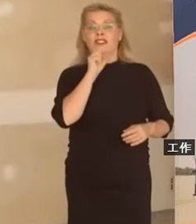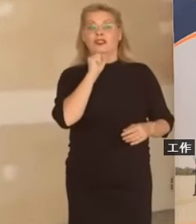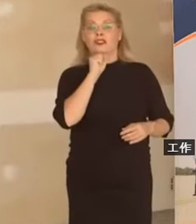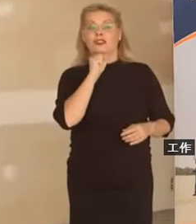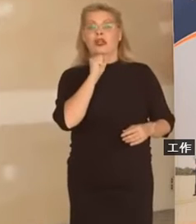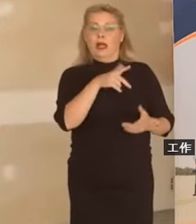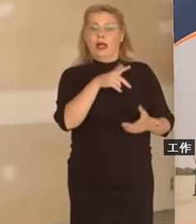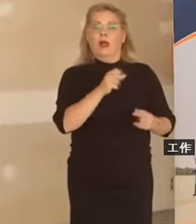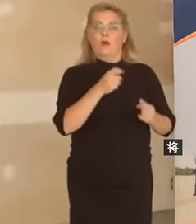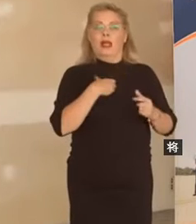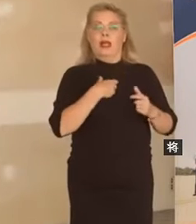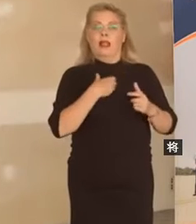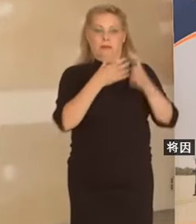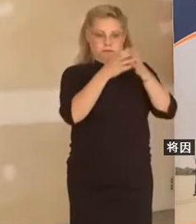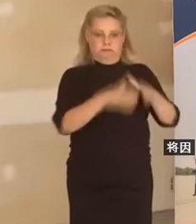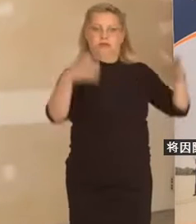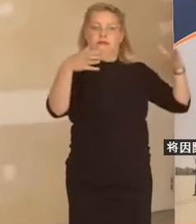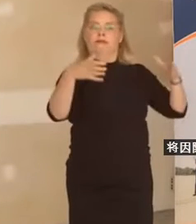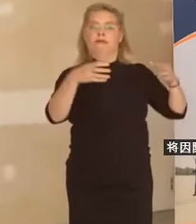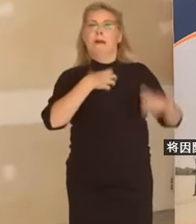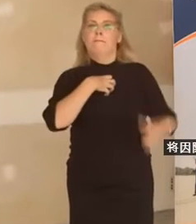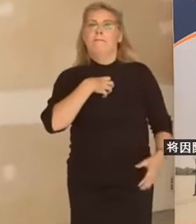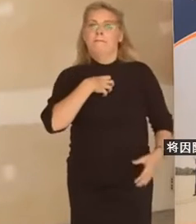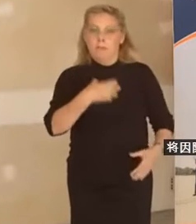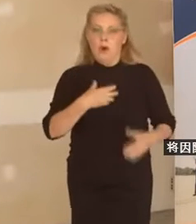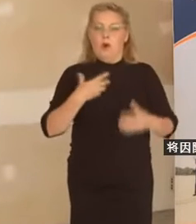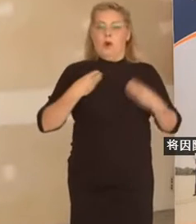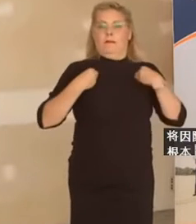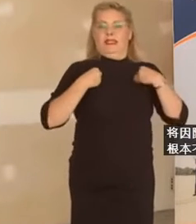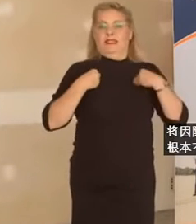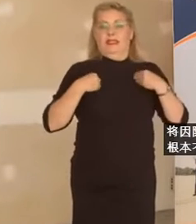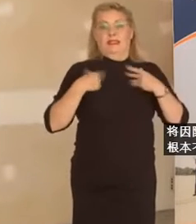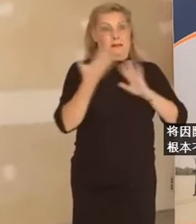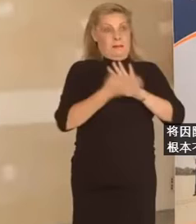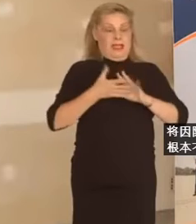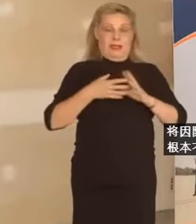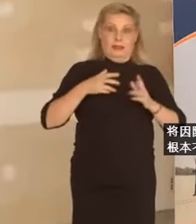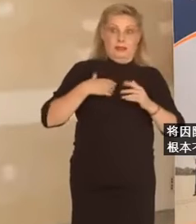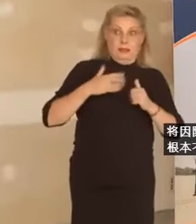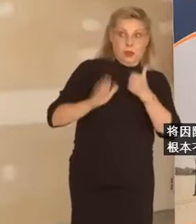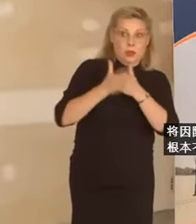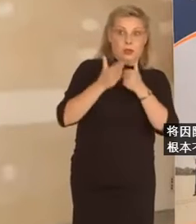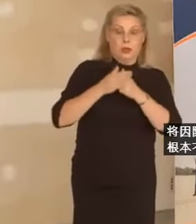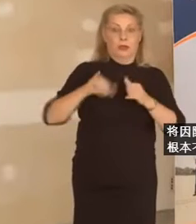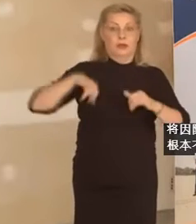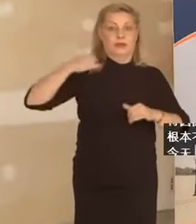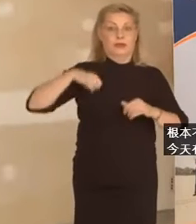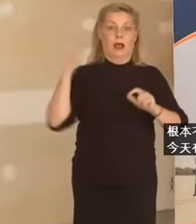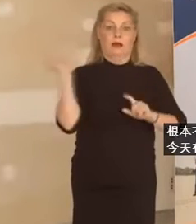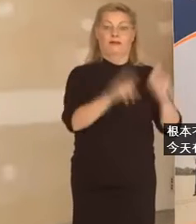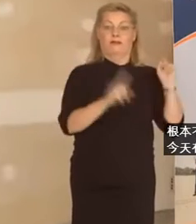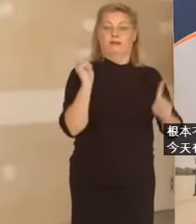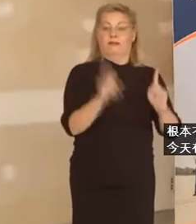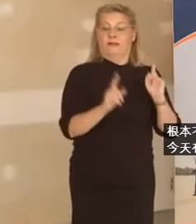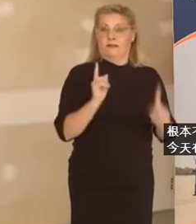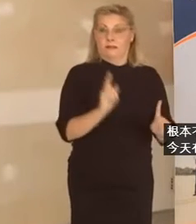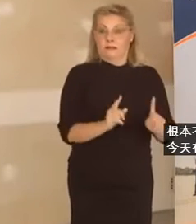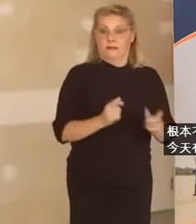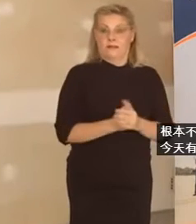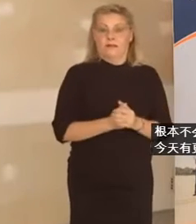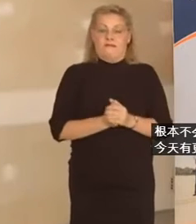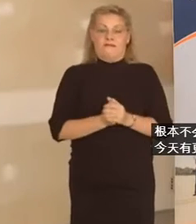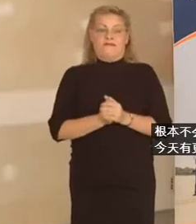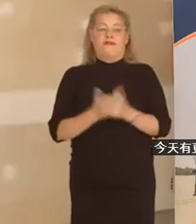bring forward investment that was going to be delayed by COVID or in fact not even take place at all. This means more jobs today